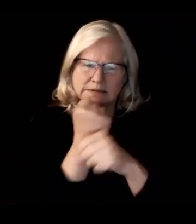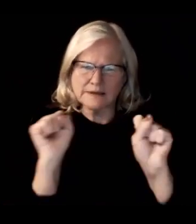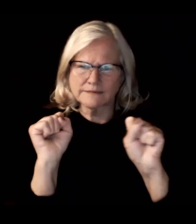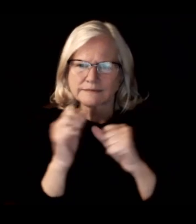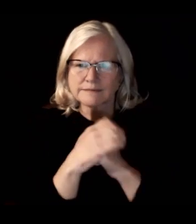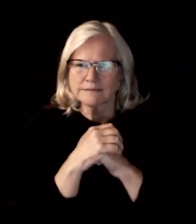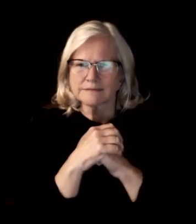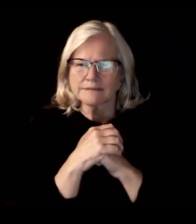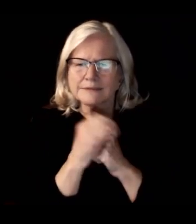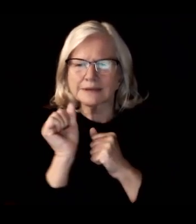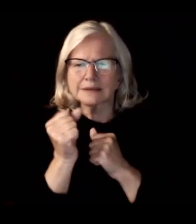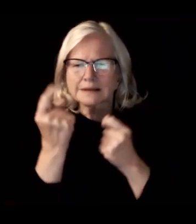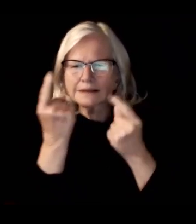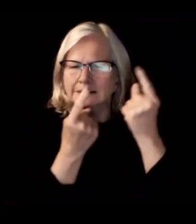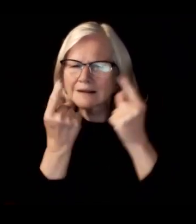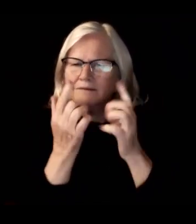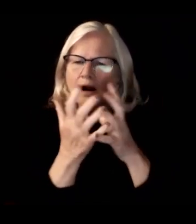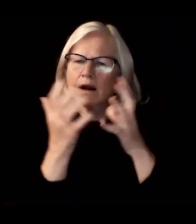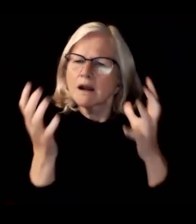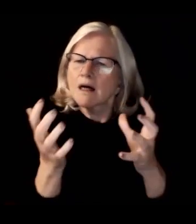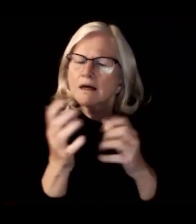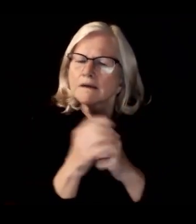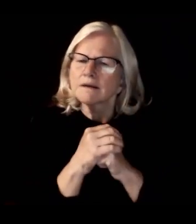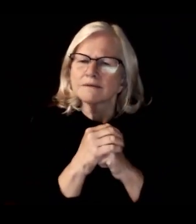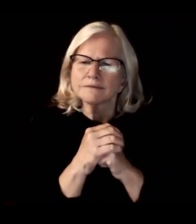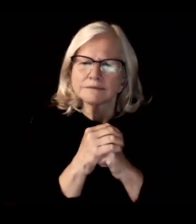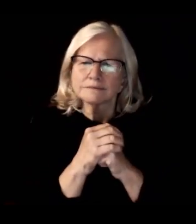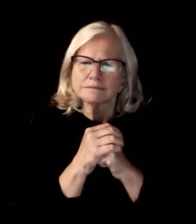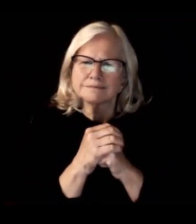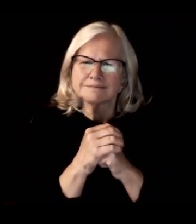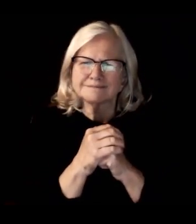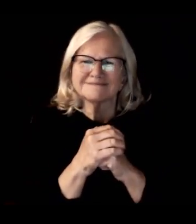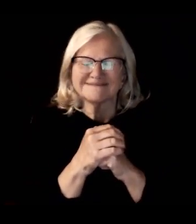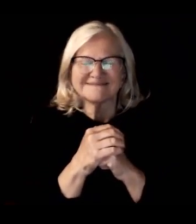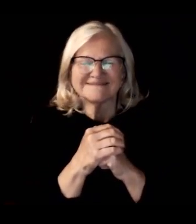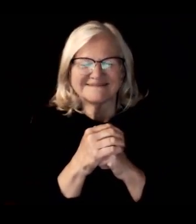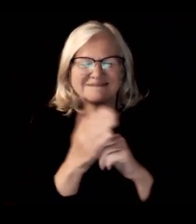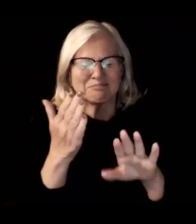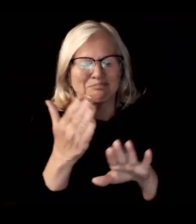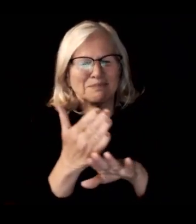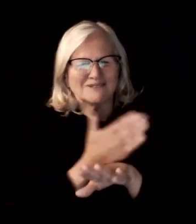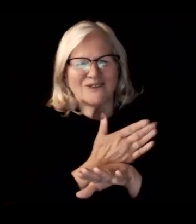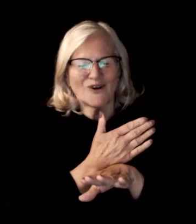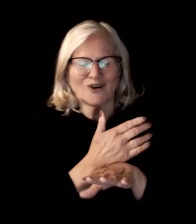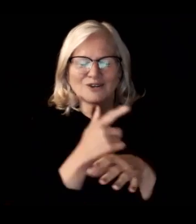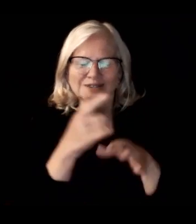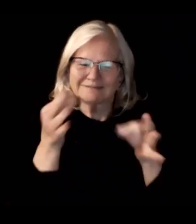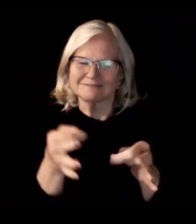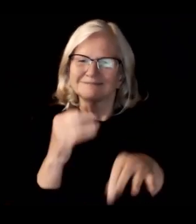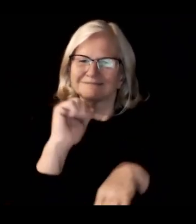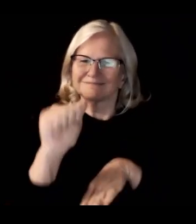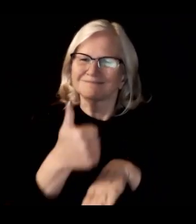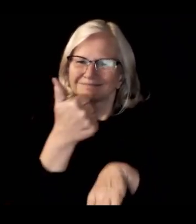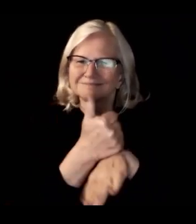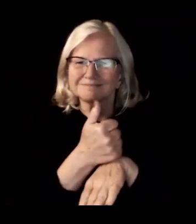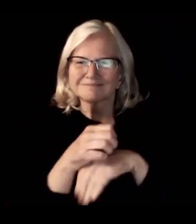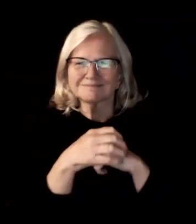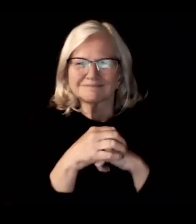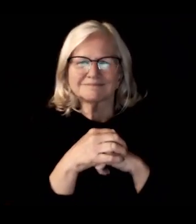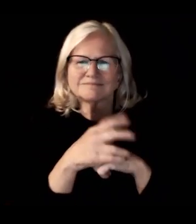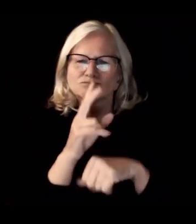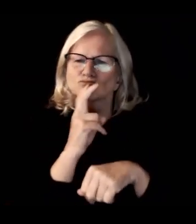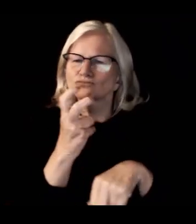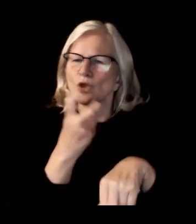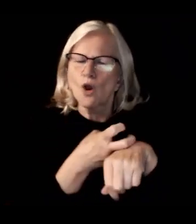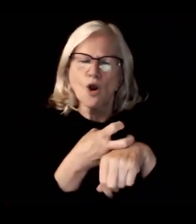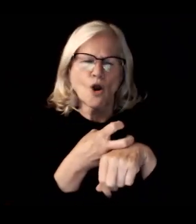when determining what is best for their facility at this time. This is a very tough balance to make. If you are a